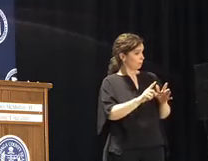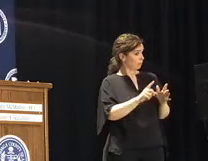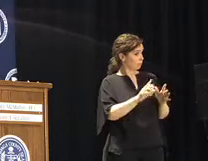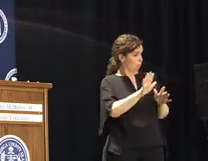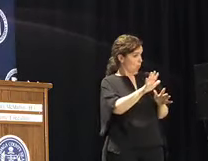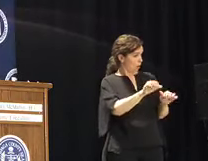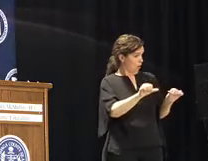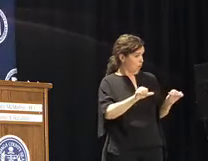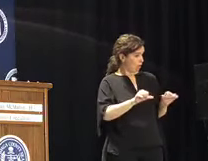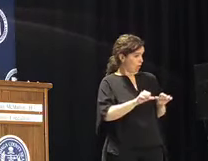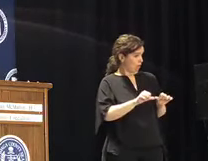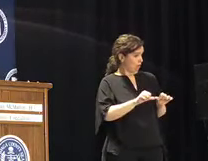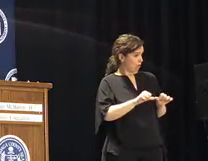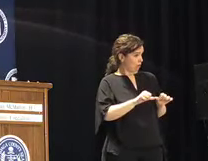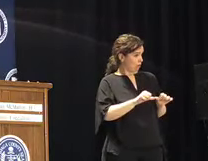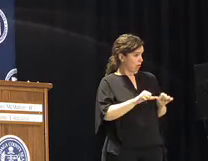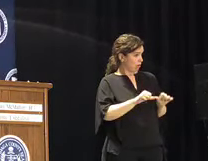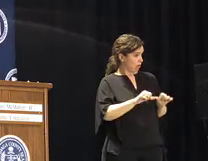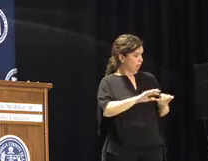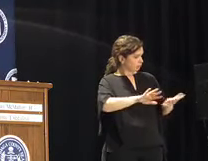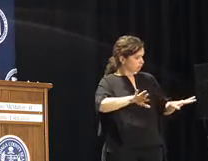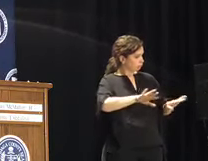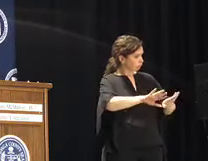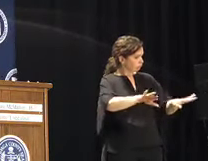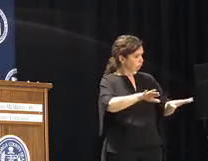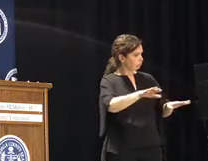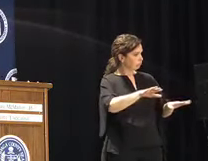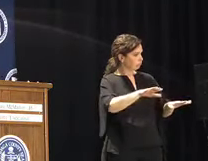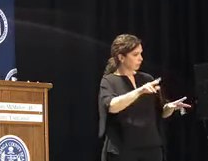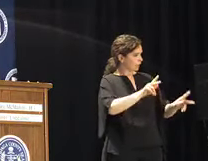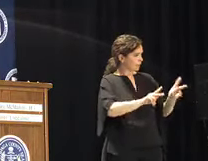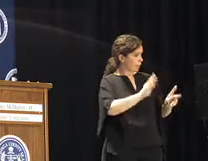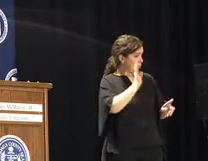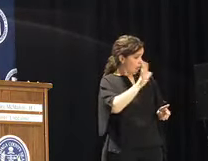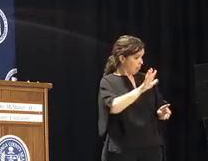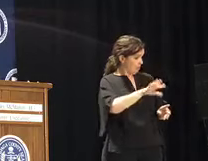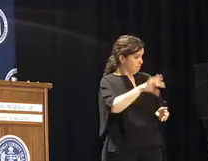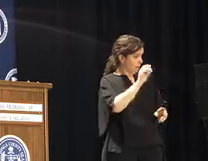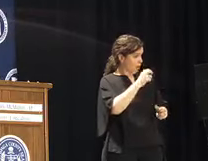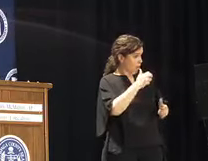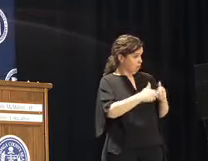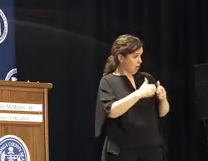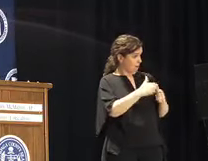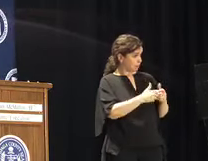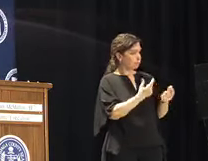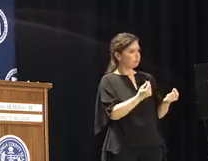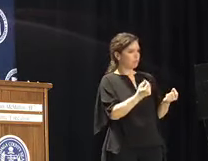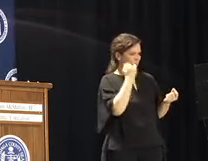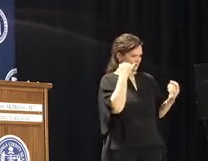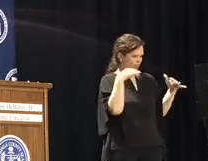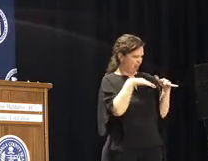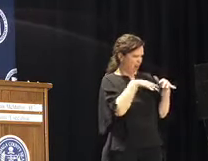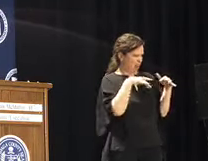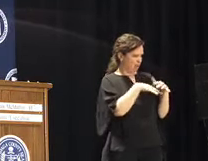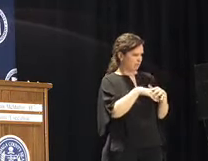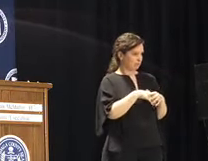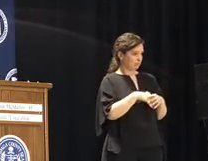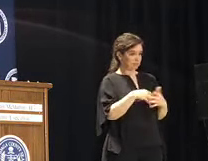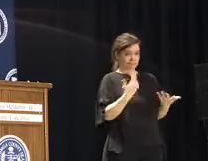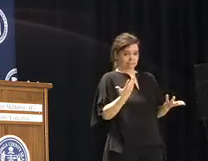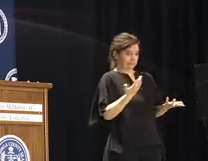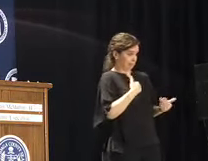of today. And when they find it, what are they going to do? They will do what they need to do. I'm not a cop, but